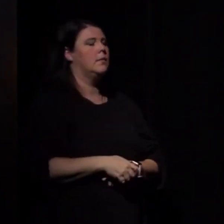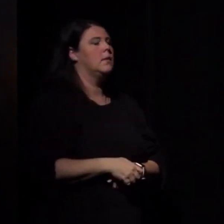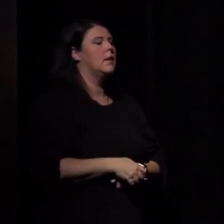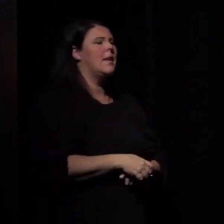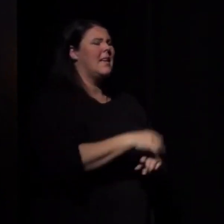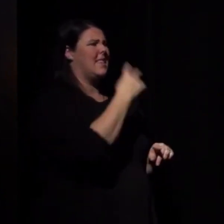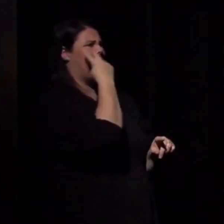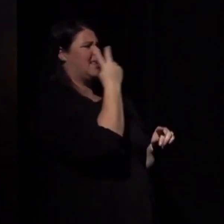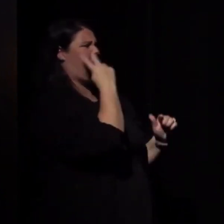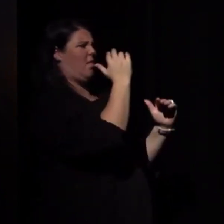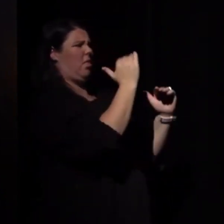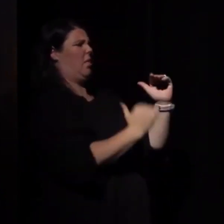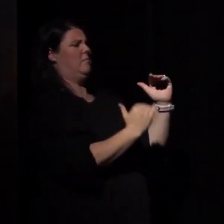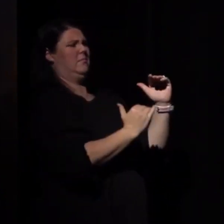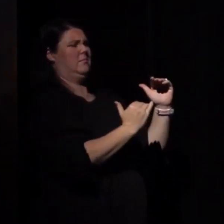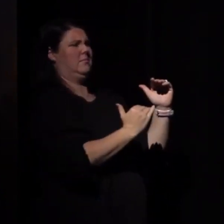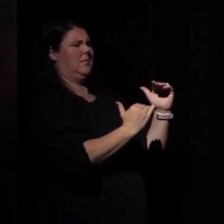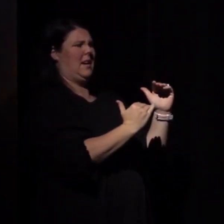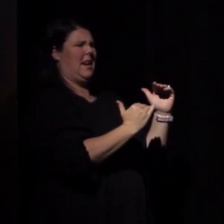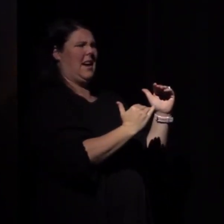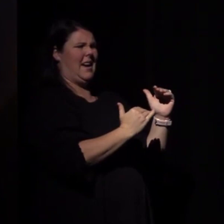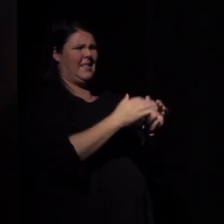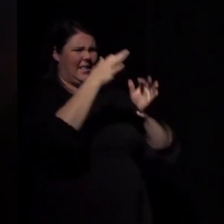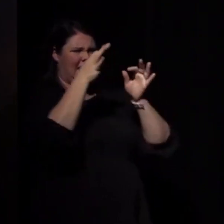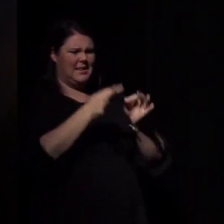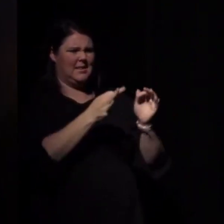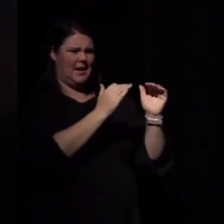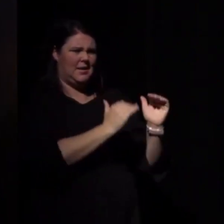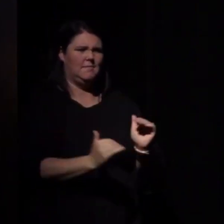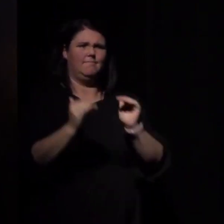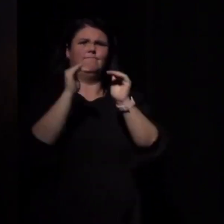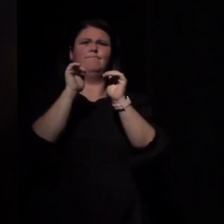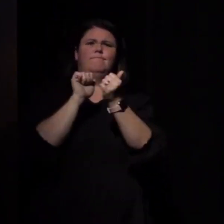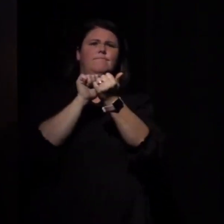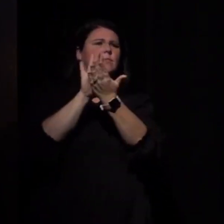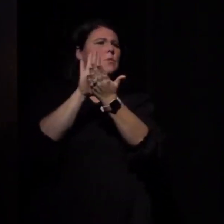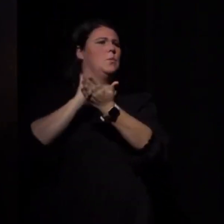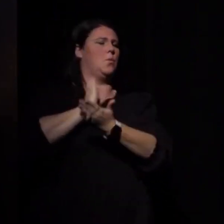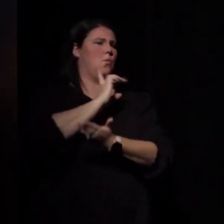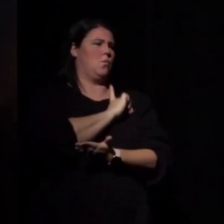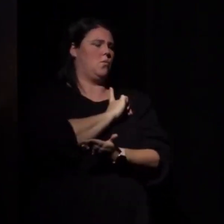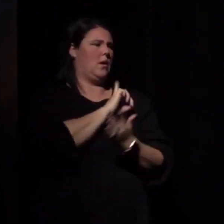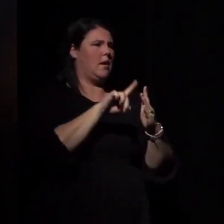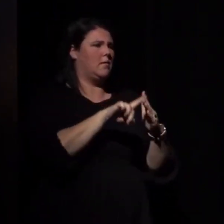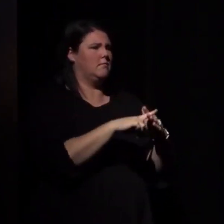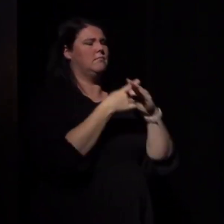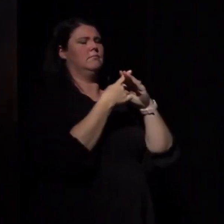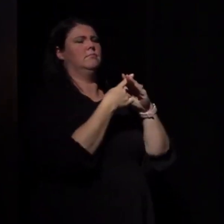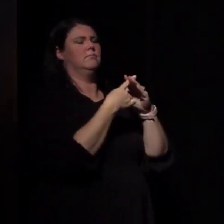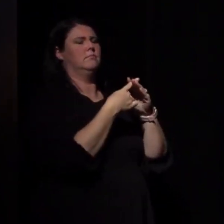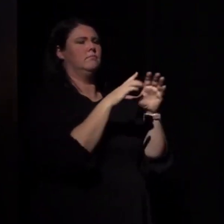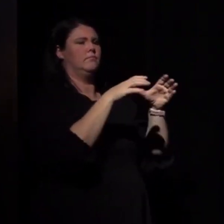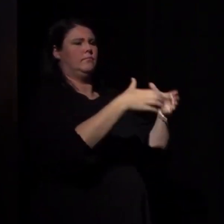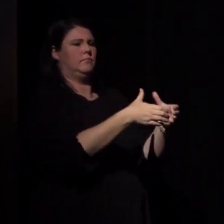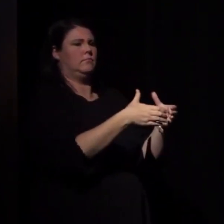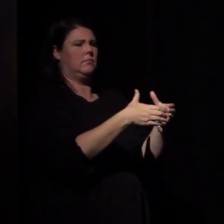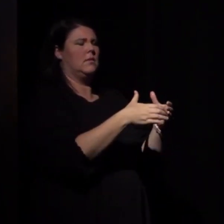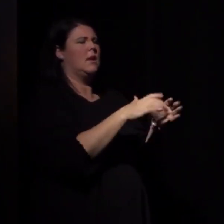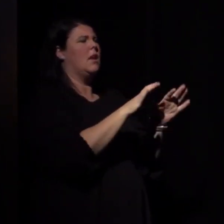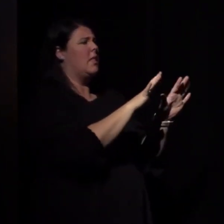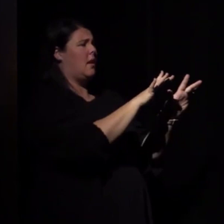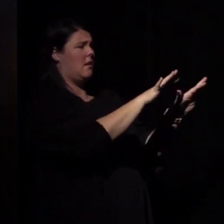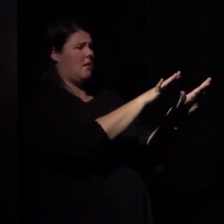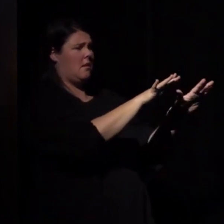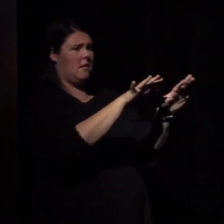racial injustices and discussions that need to be had at the board level, and they started this committee. Through this committee, they visited a bunch of